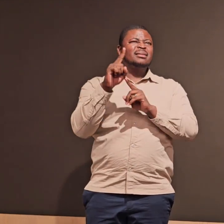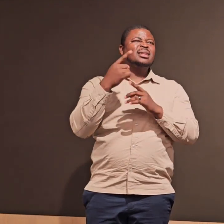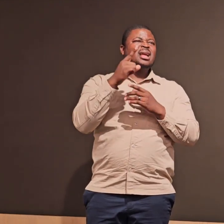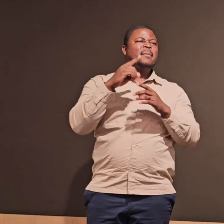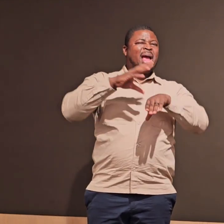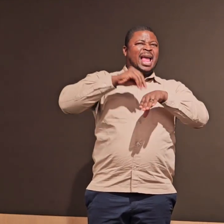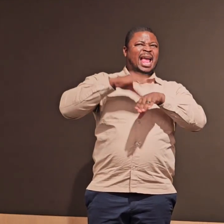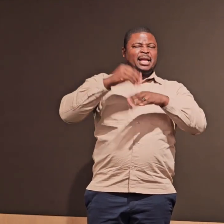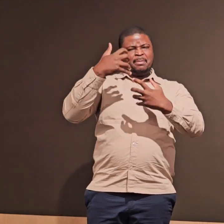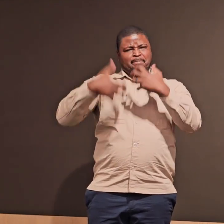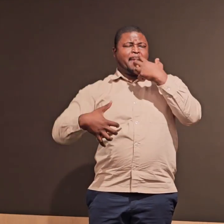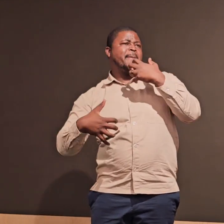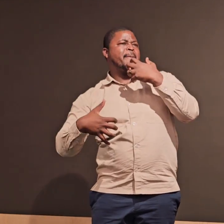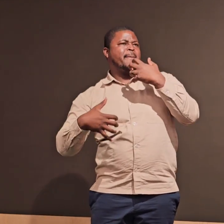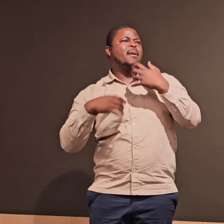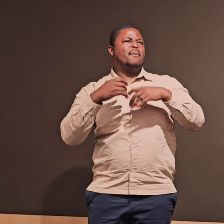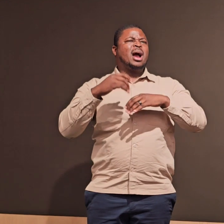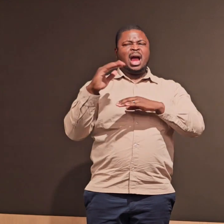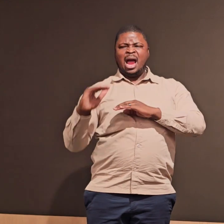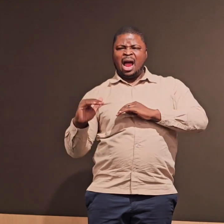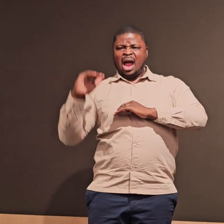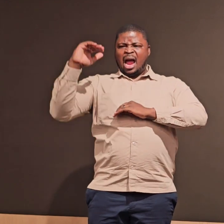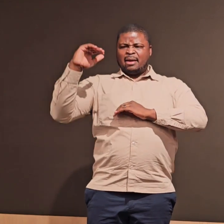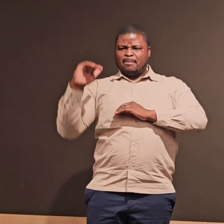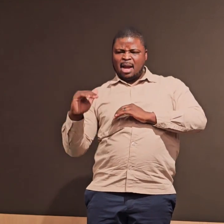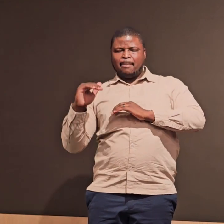there was another prevalence in the Northern Cape